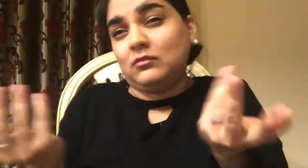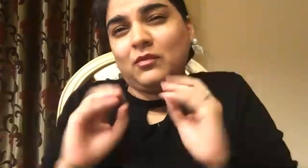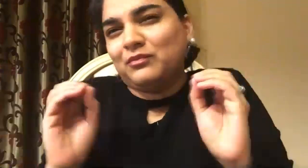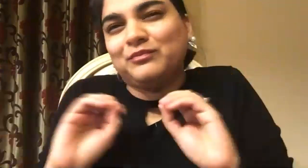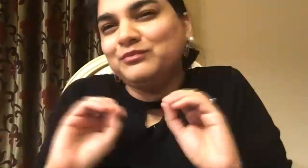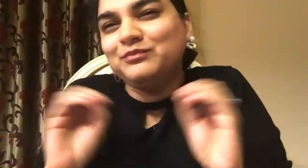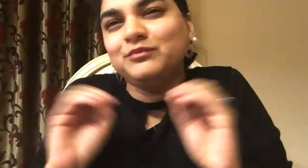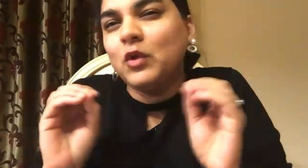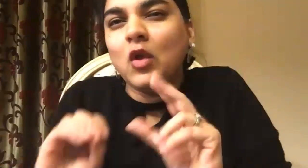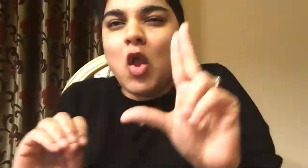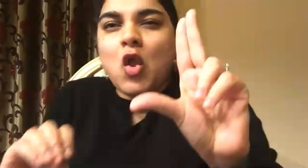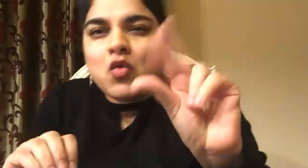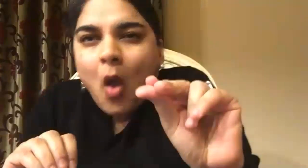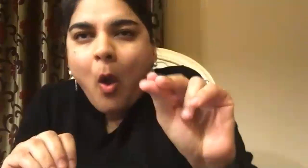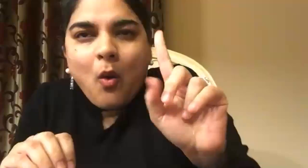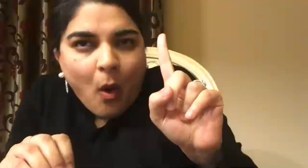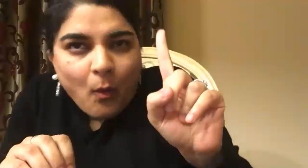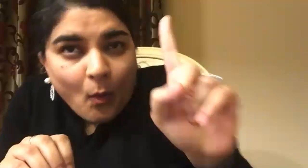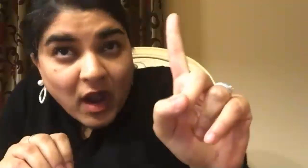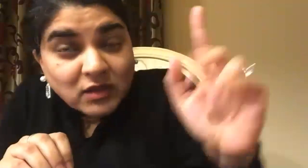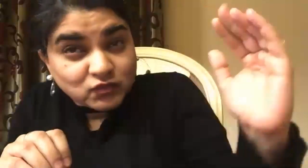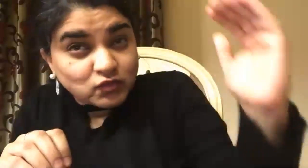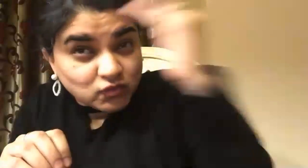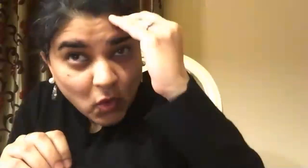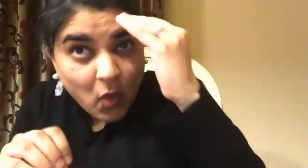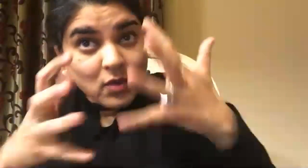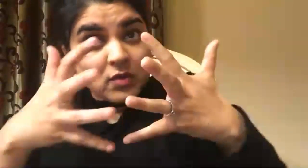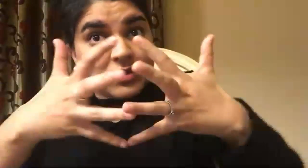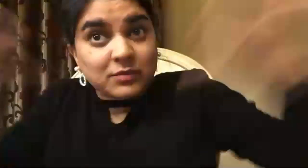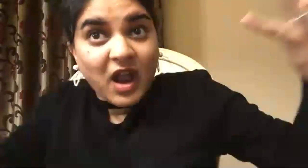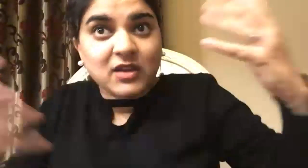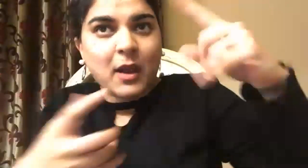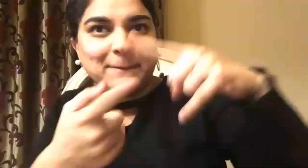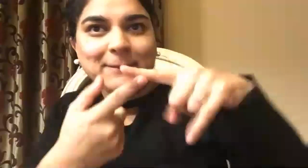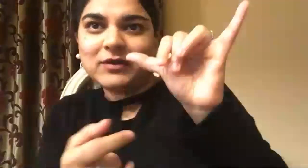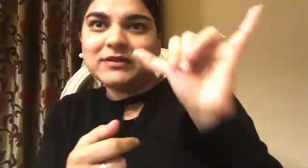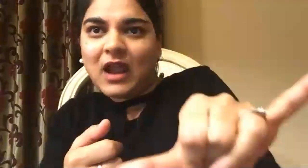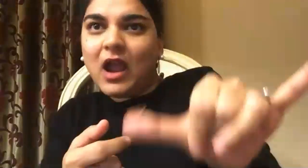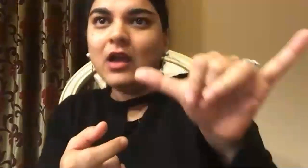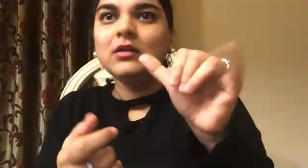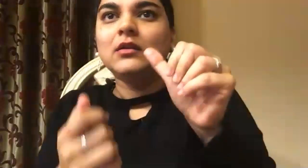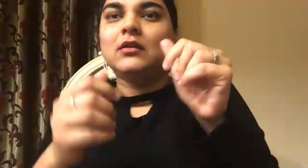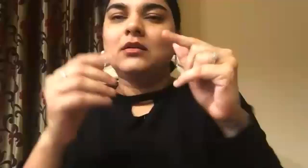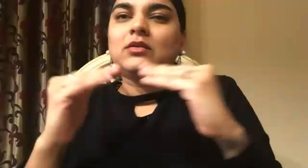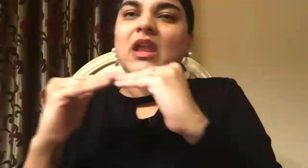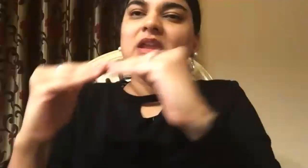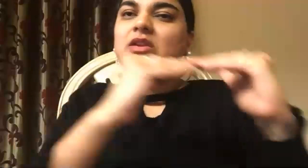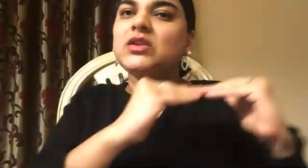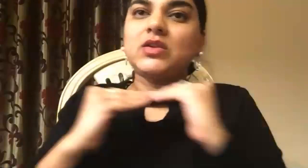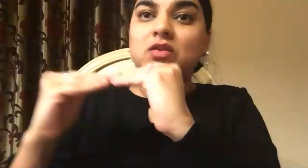deaf blind people, there's no real mode of accessibility. So that's something I'm very fired up